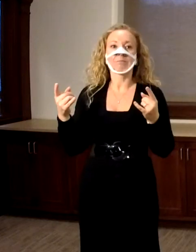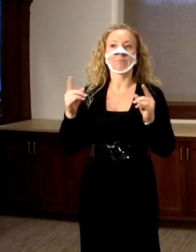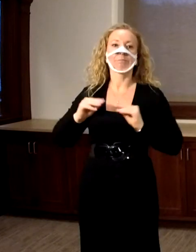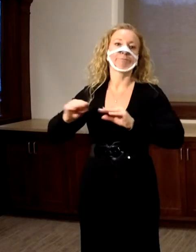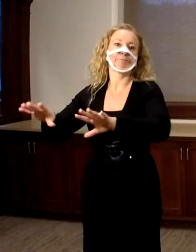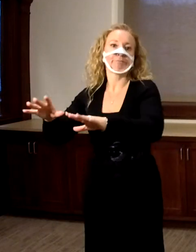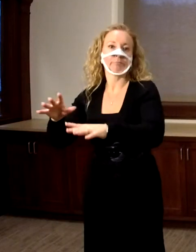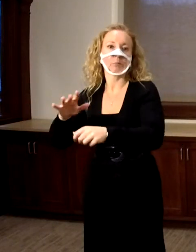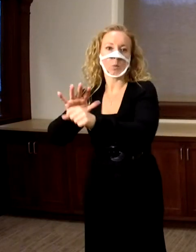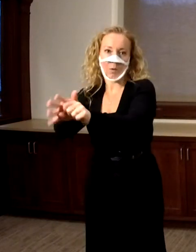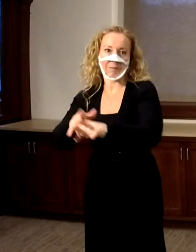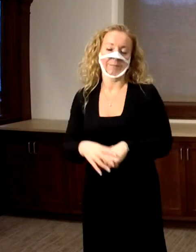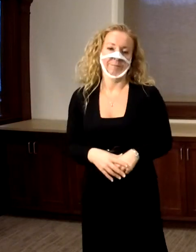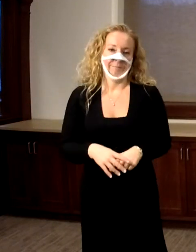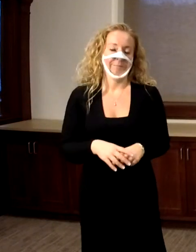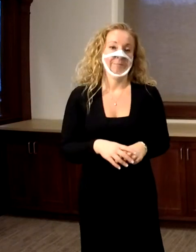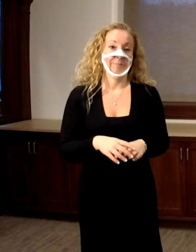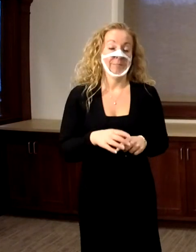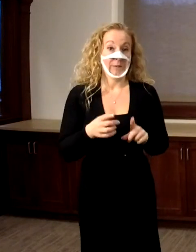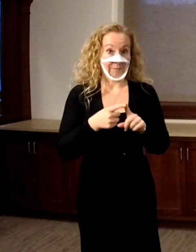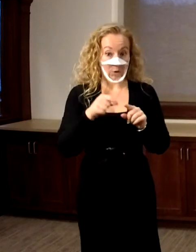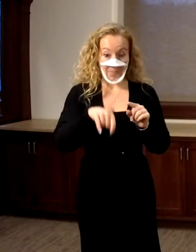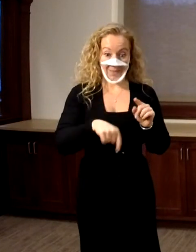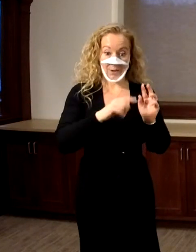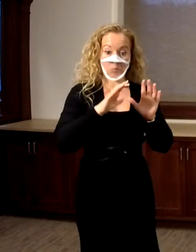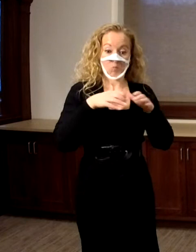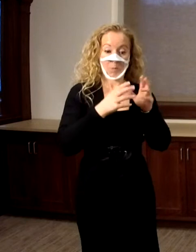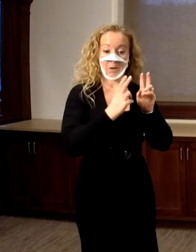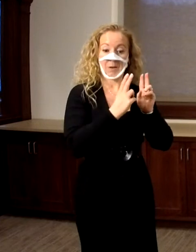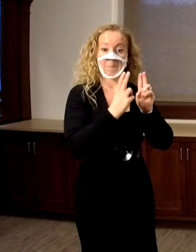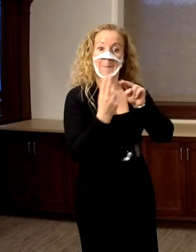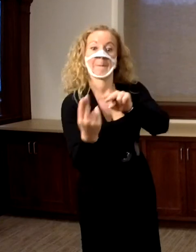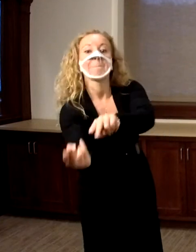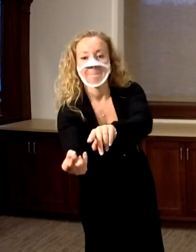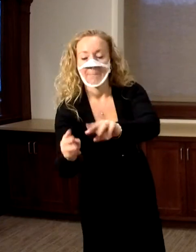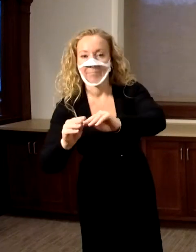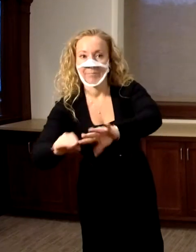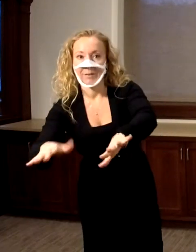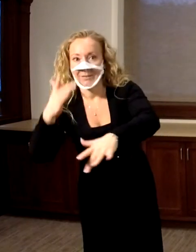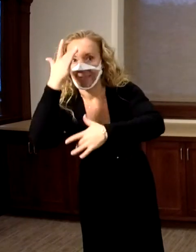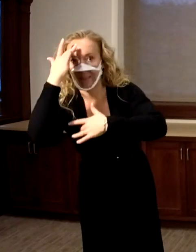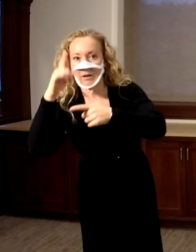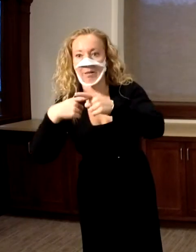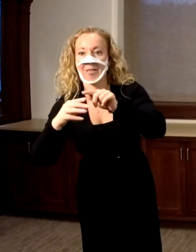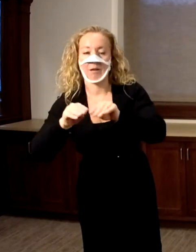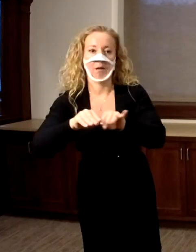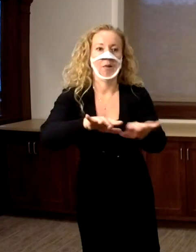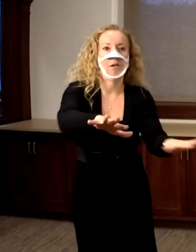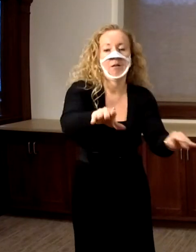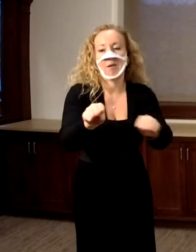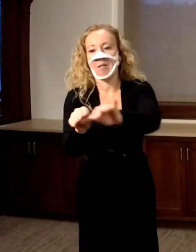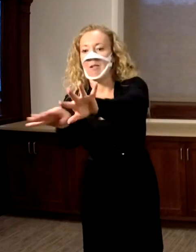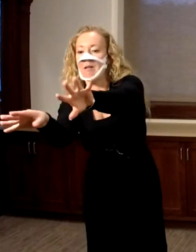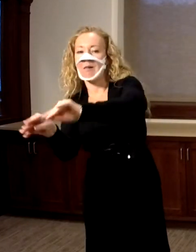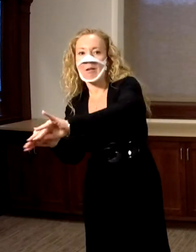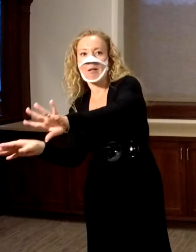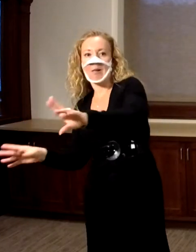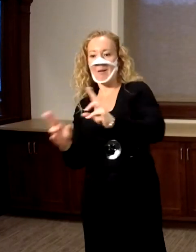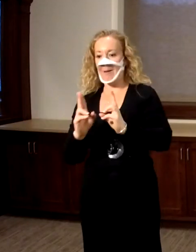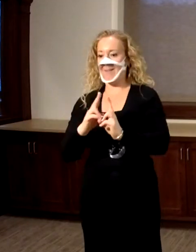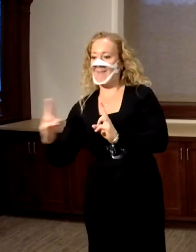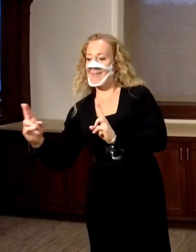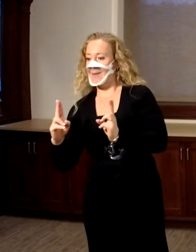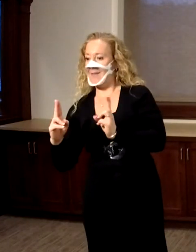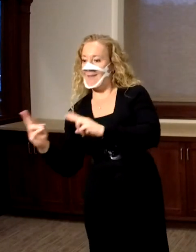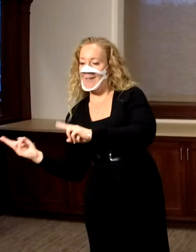The virus spreads from there. It infects other family members, friends, coworkers. Many of the cases of